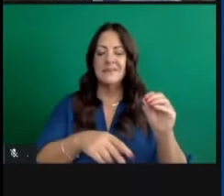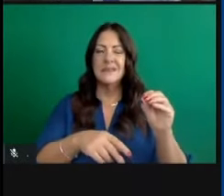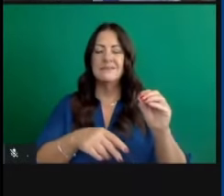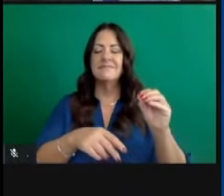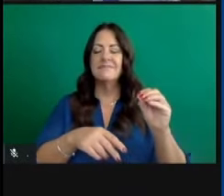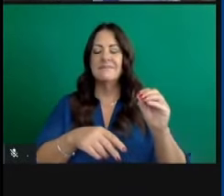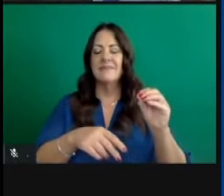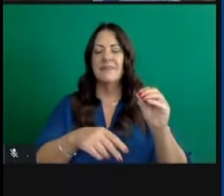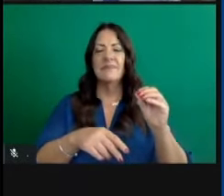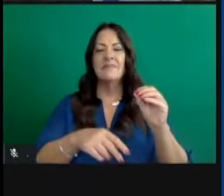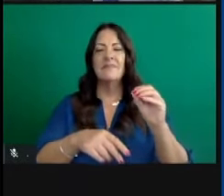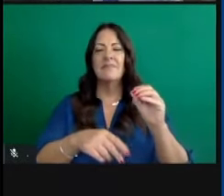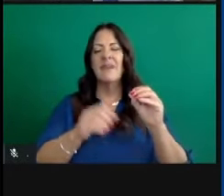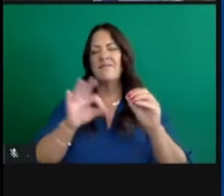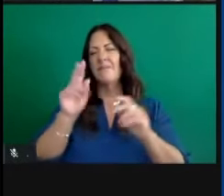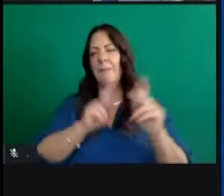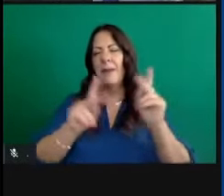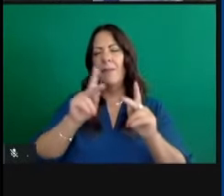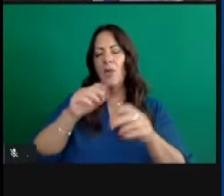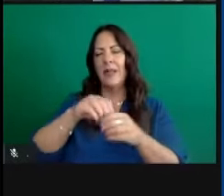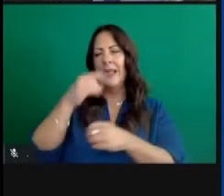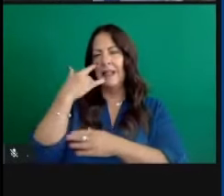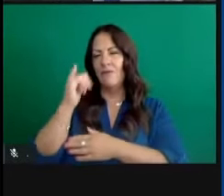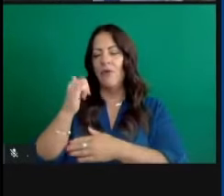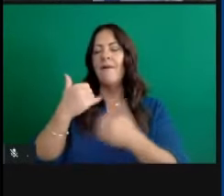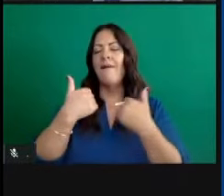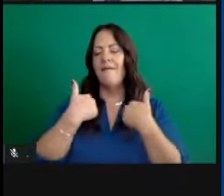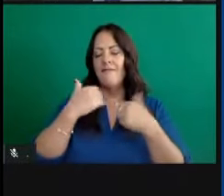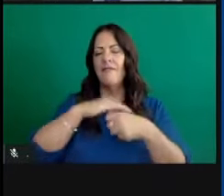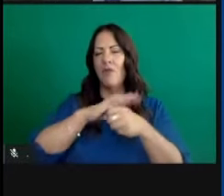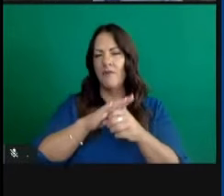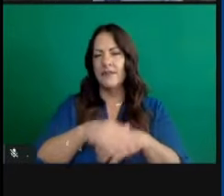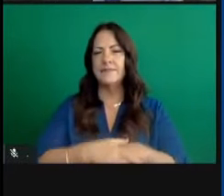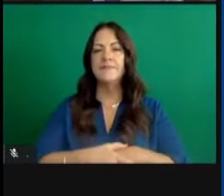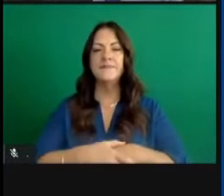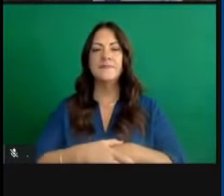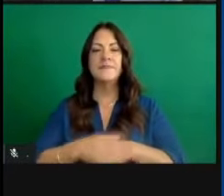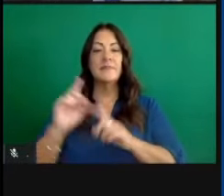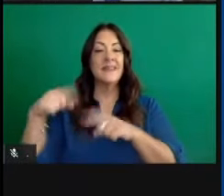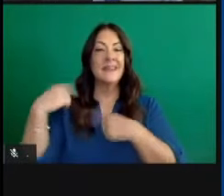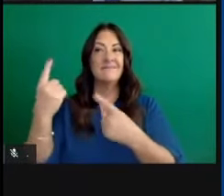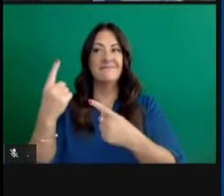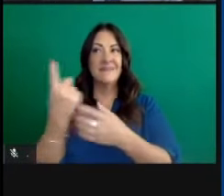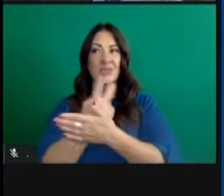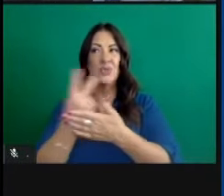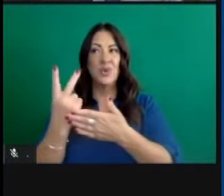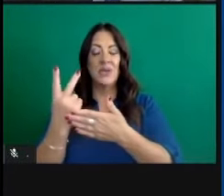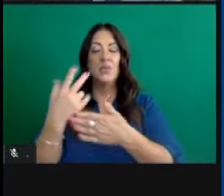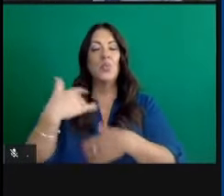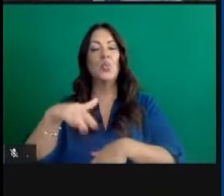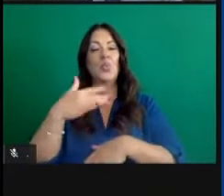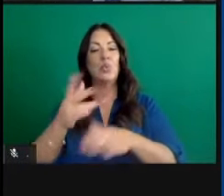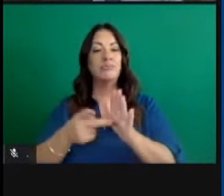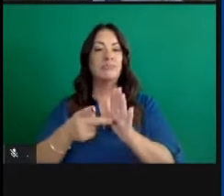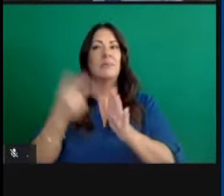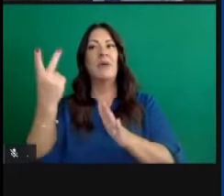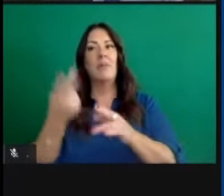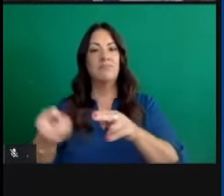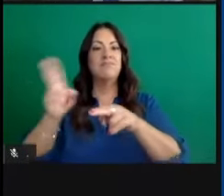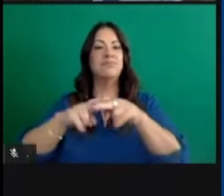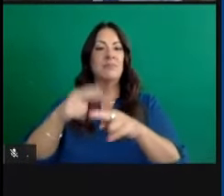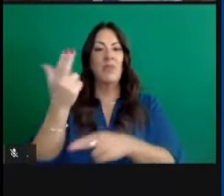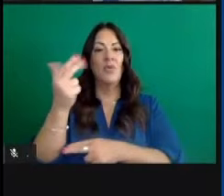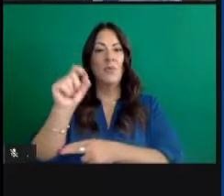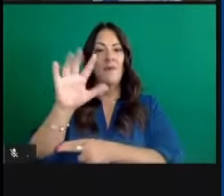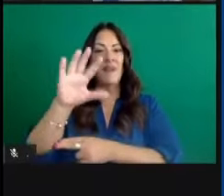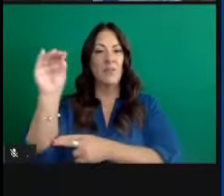of steady decreases. We have seen over the past 14 days a double-digit % increase at 13.5 in